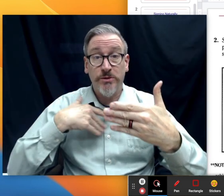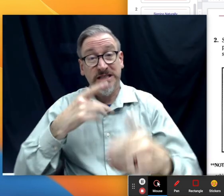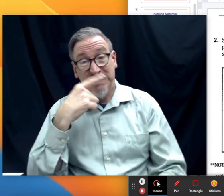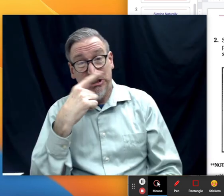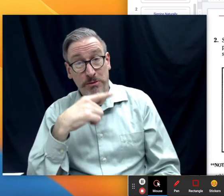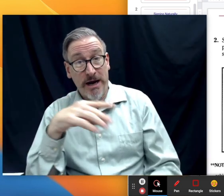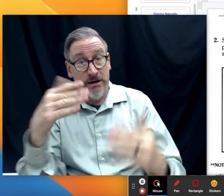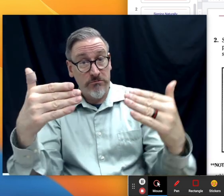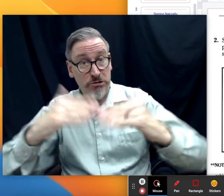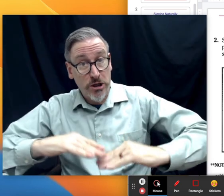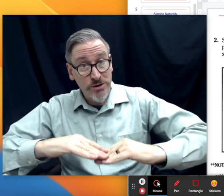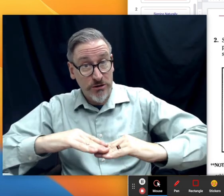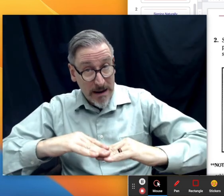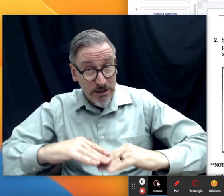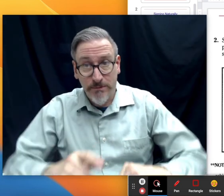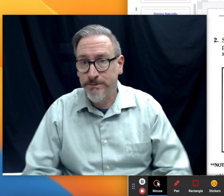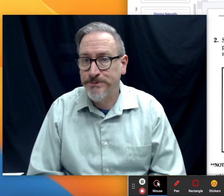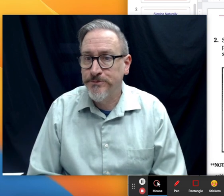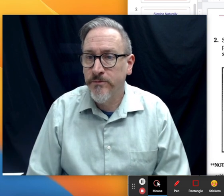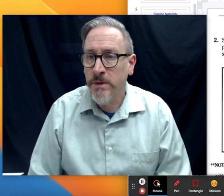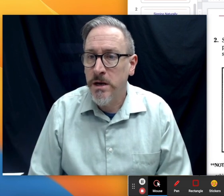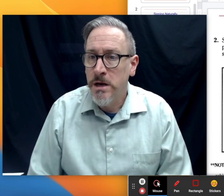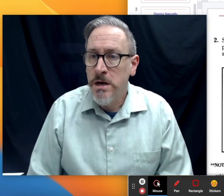And so we say, do you mind closing your laptop?